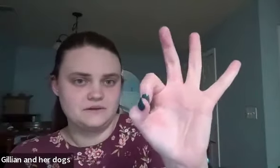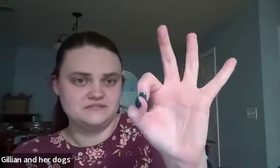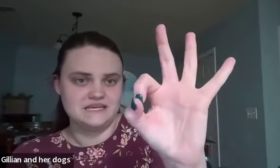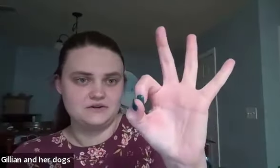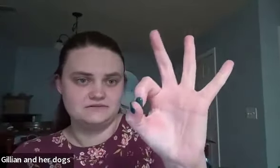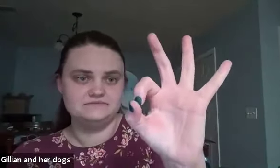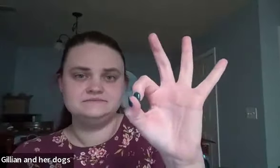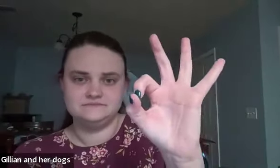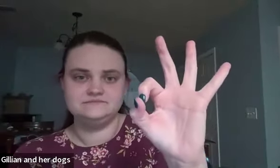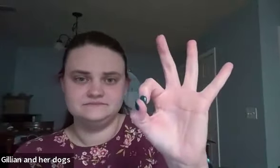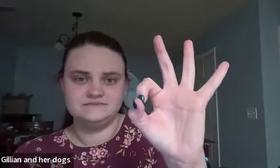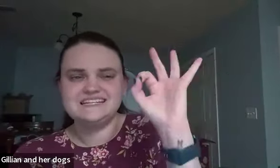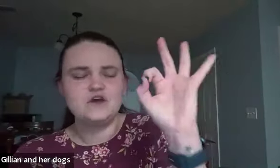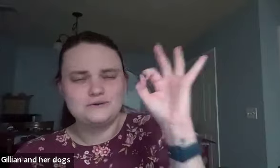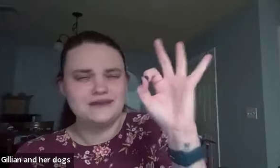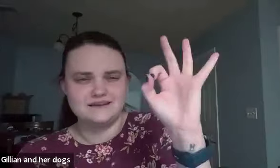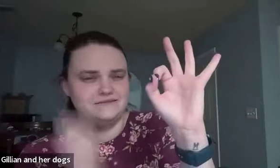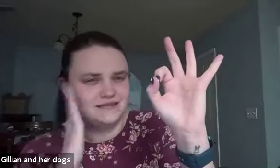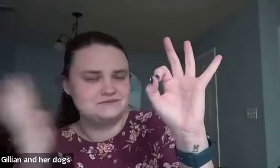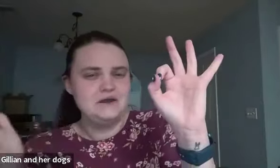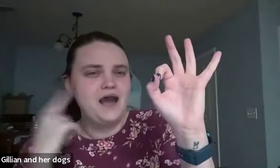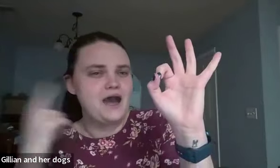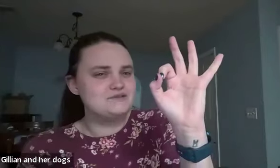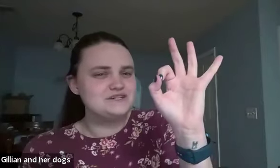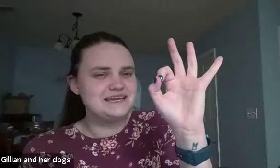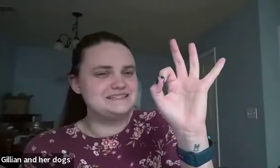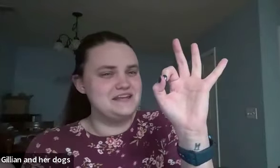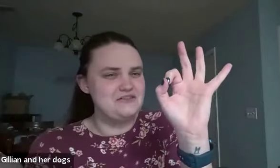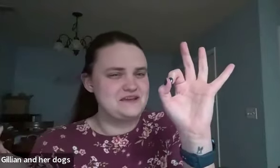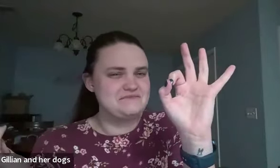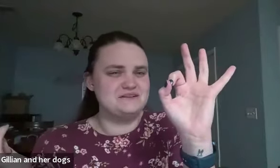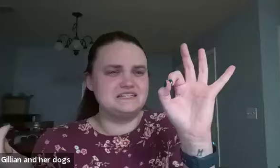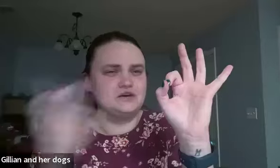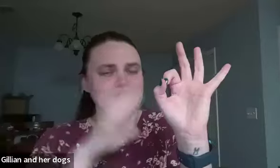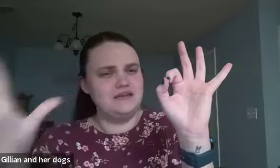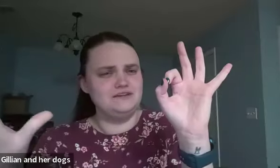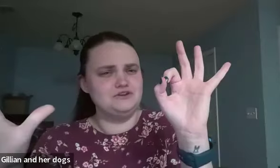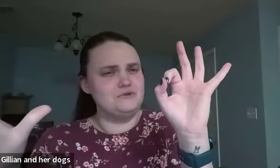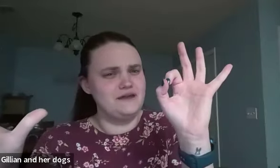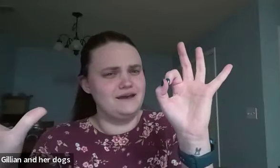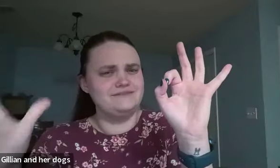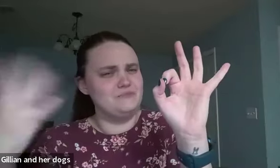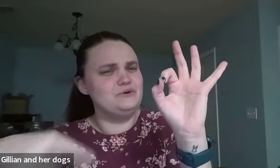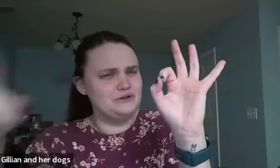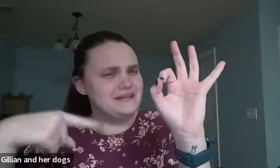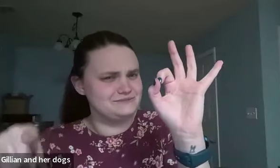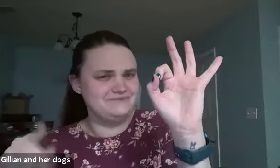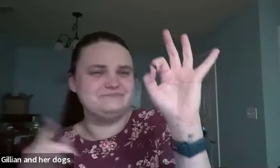thumb together. It's like the okay sign. I was going to say it's another thing, but I was like, no, you don't know that yet. That we'll learn next week,